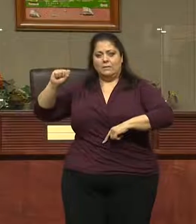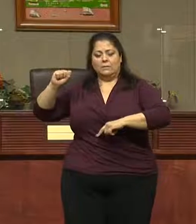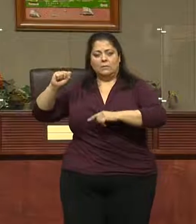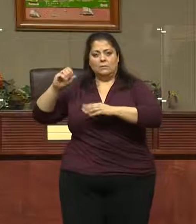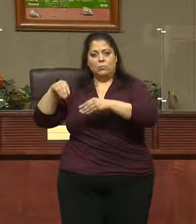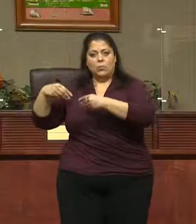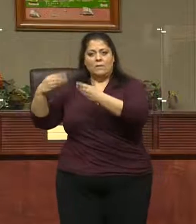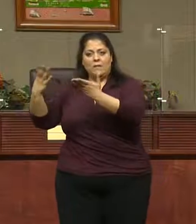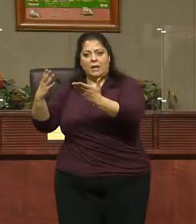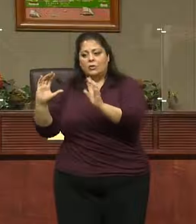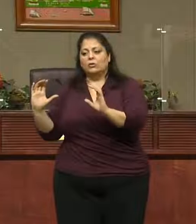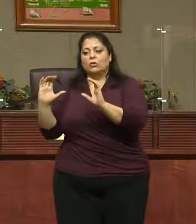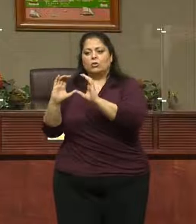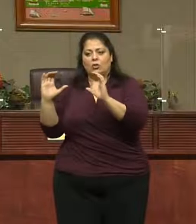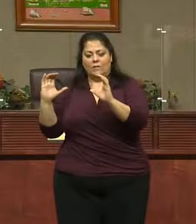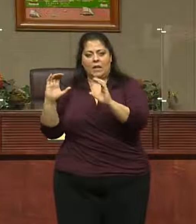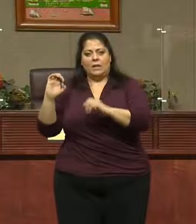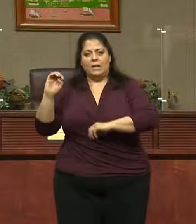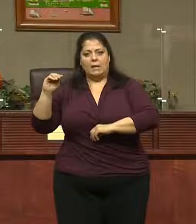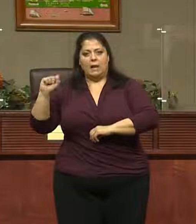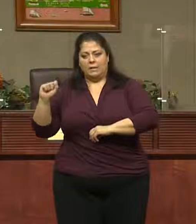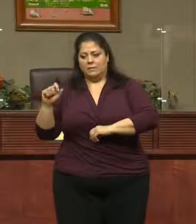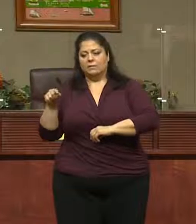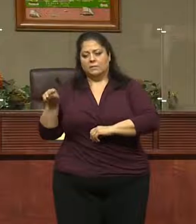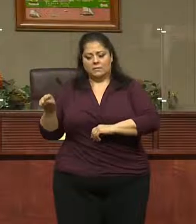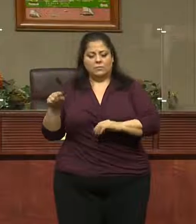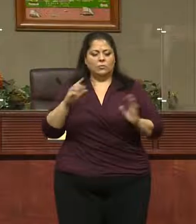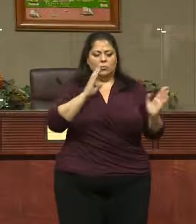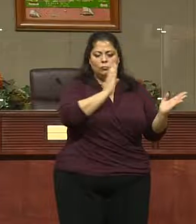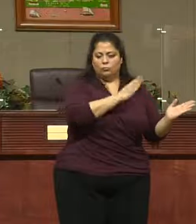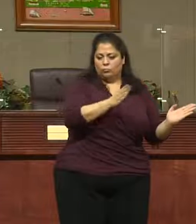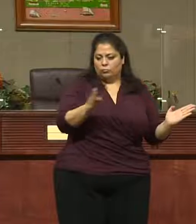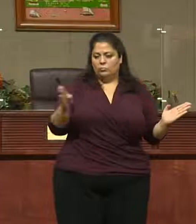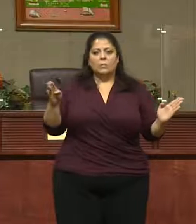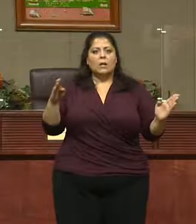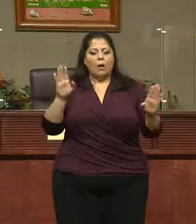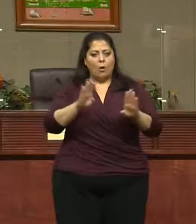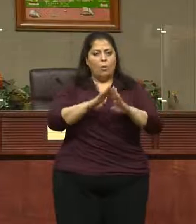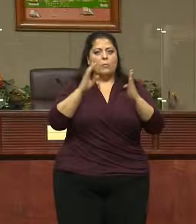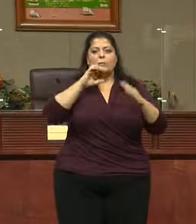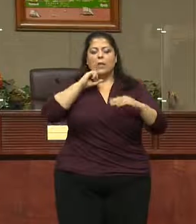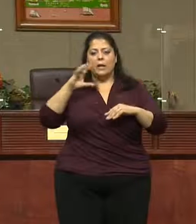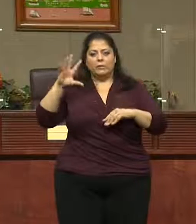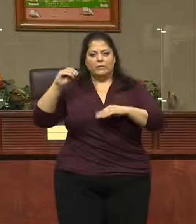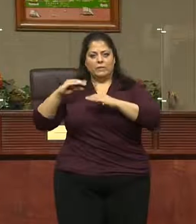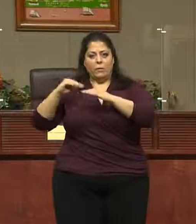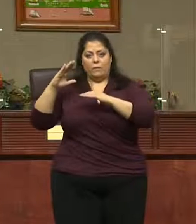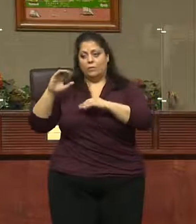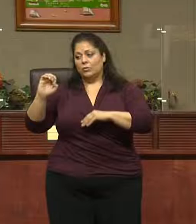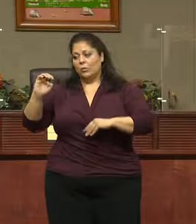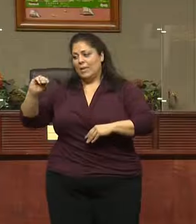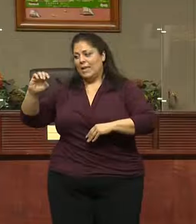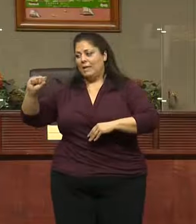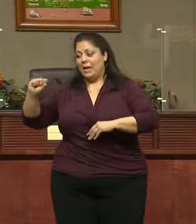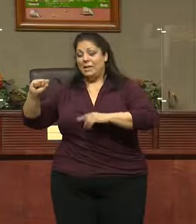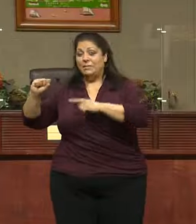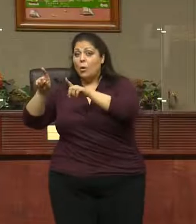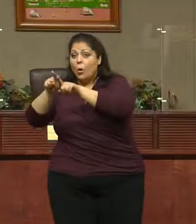EMS in our county. So in that case, we also will open up to any EMS of any